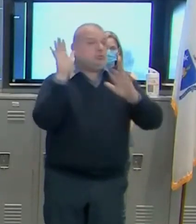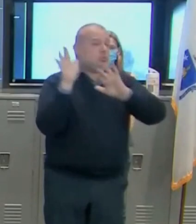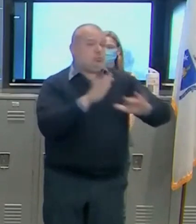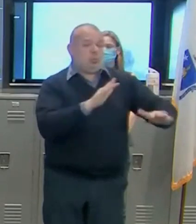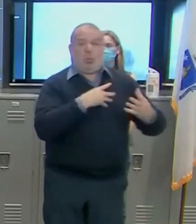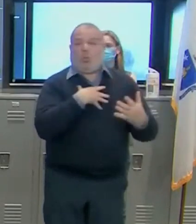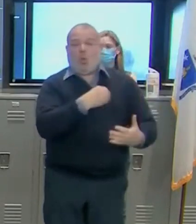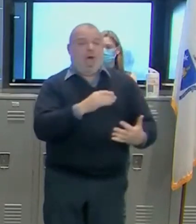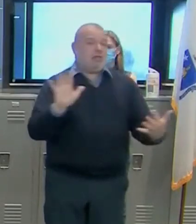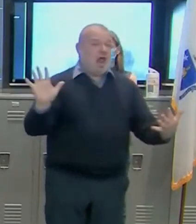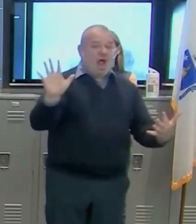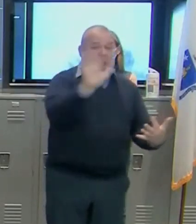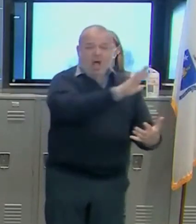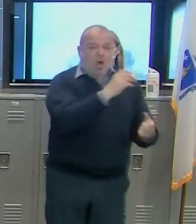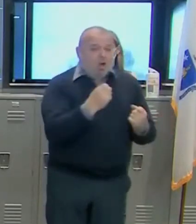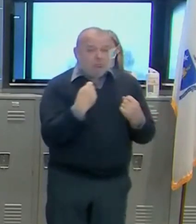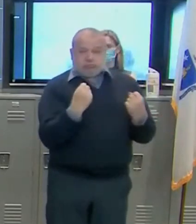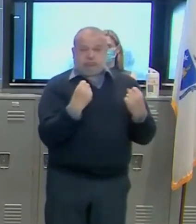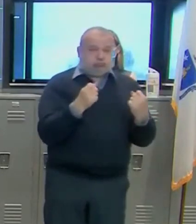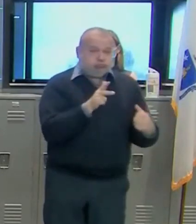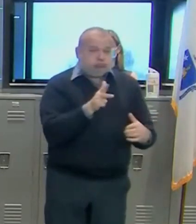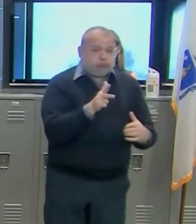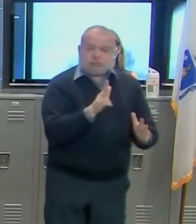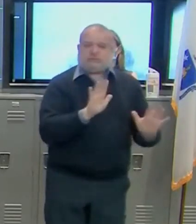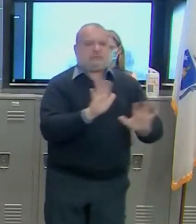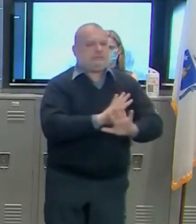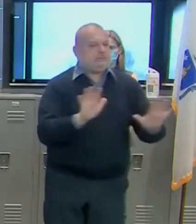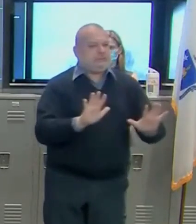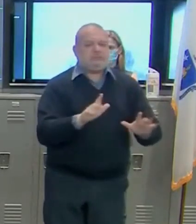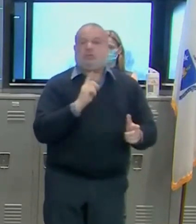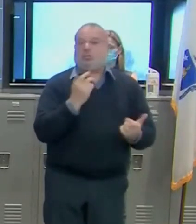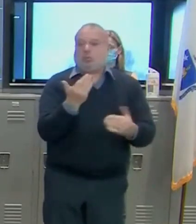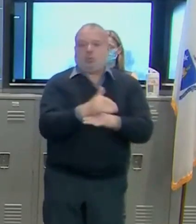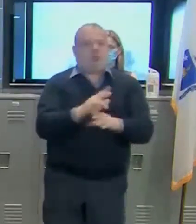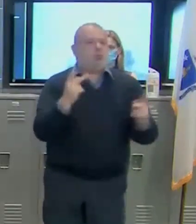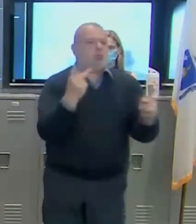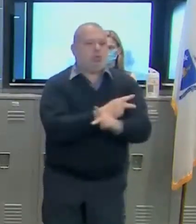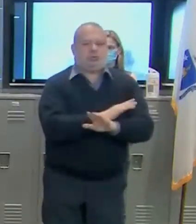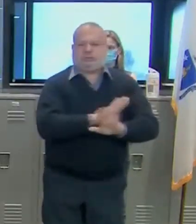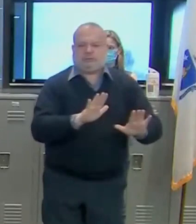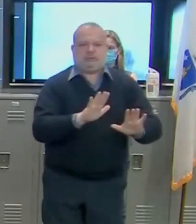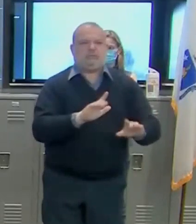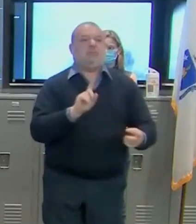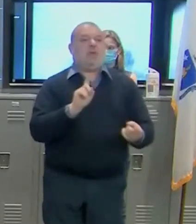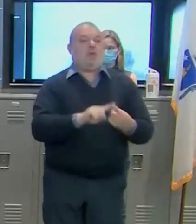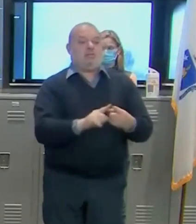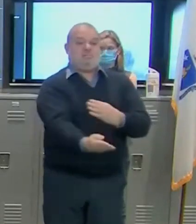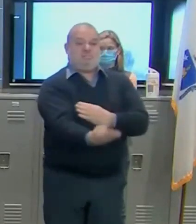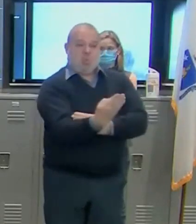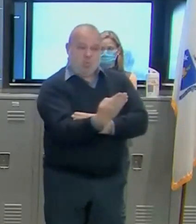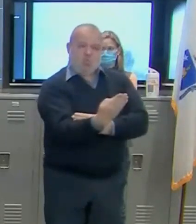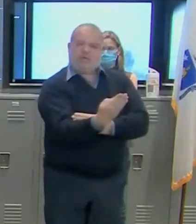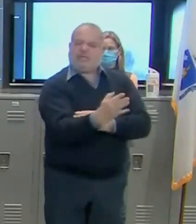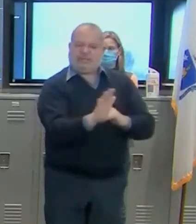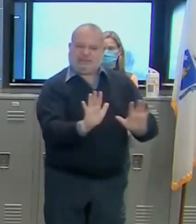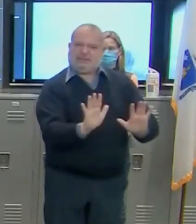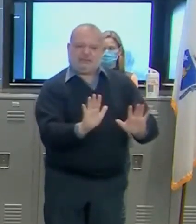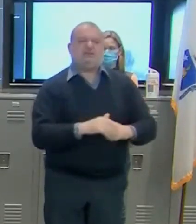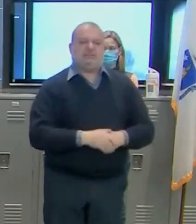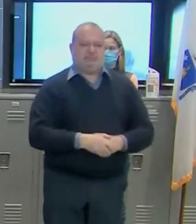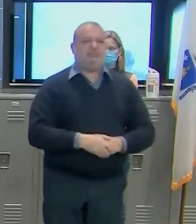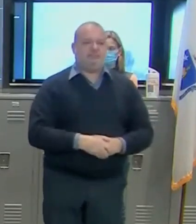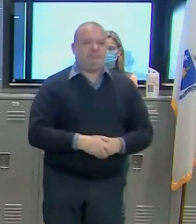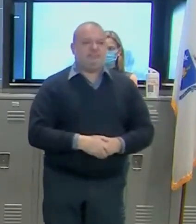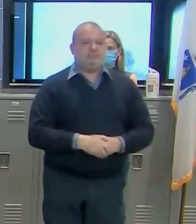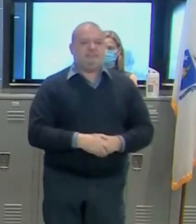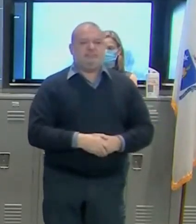will be the case pretty much throughout the evening and into the morning. MassDOT crews have been working to treat and clear roads